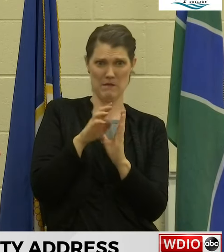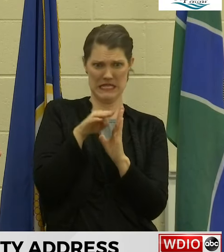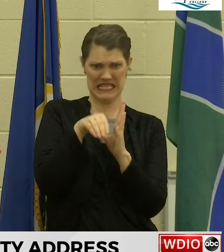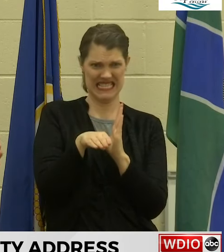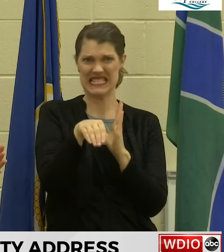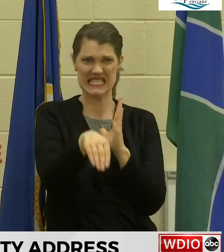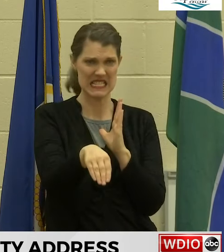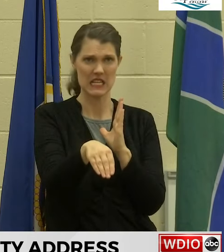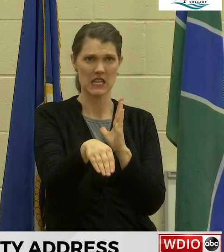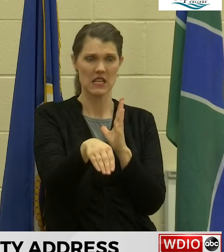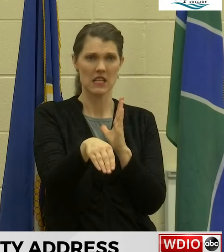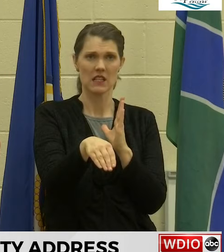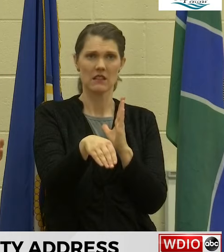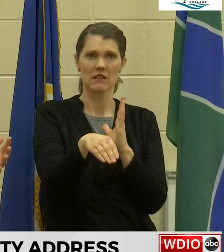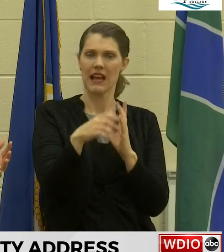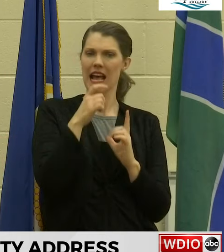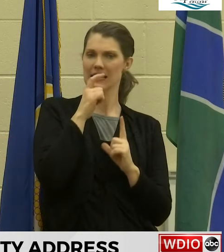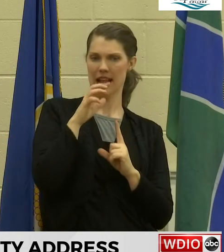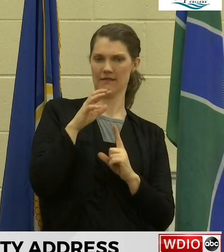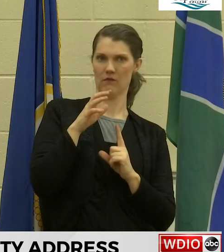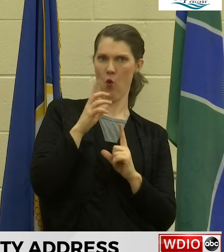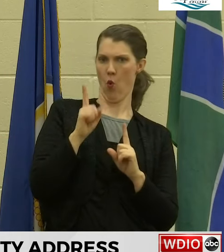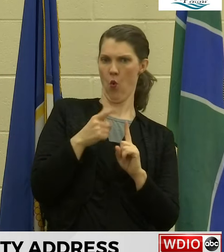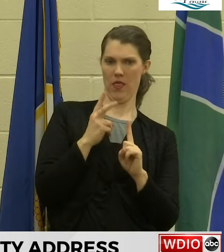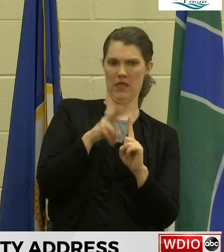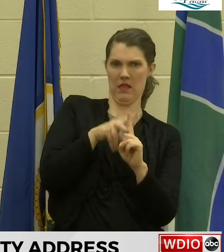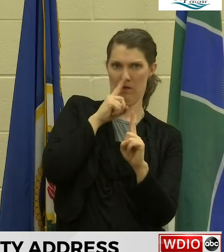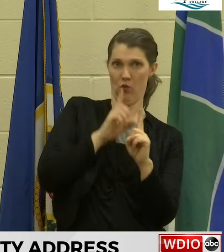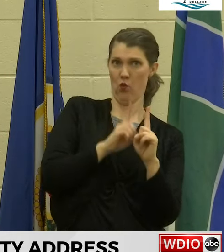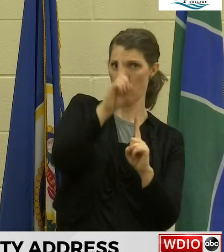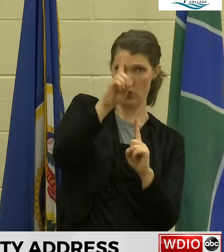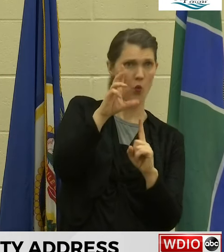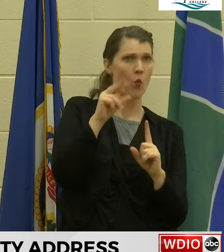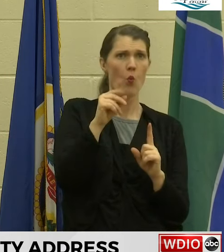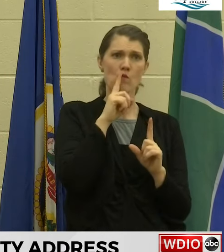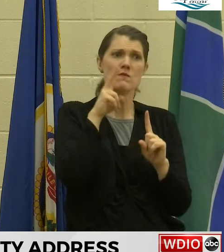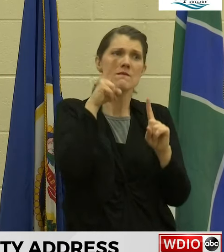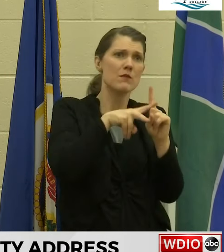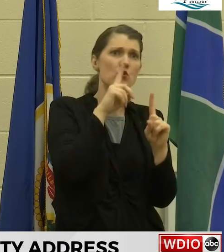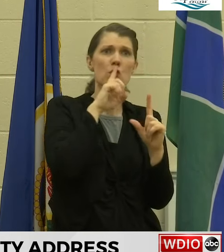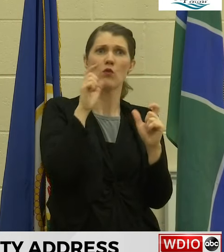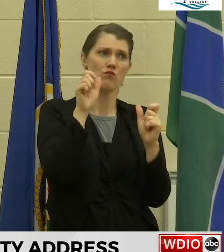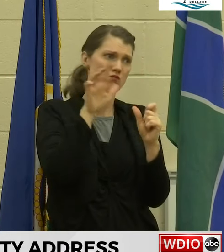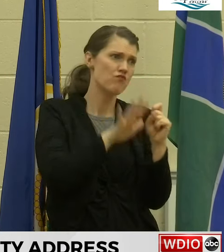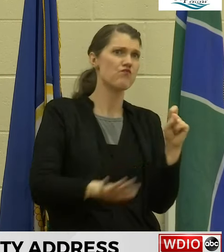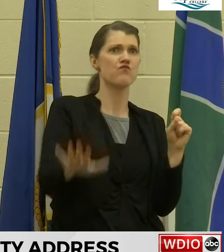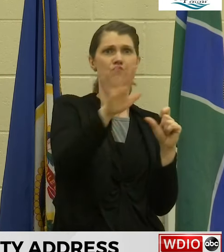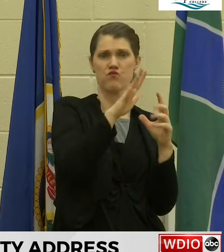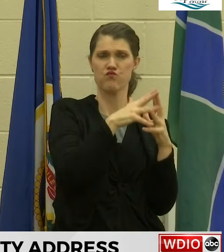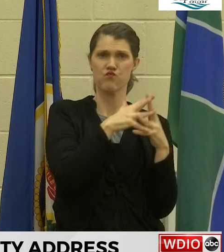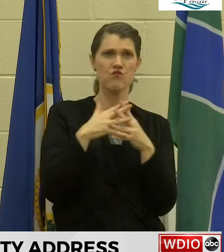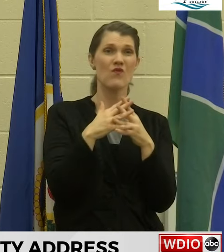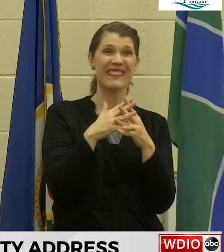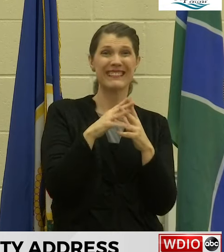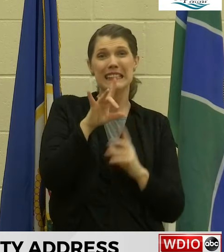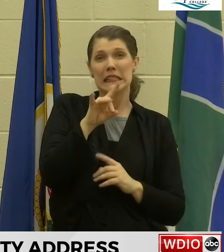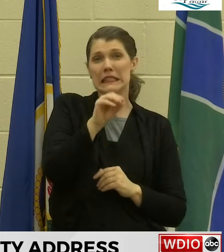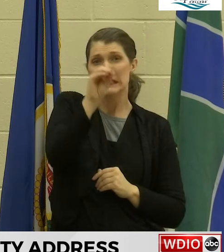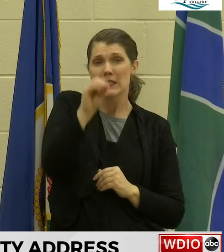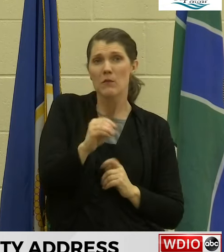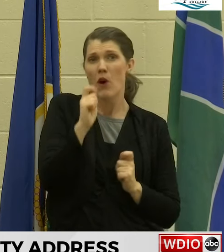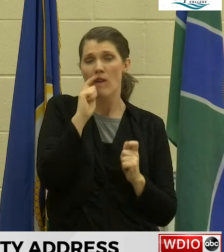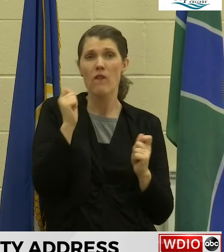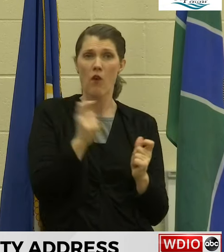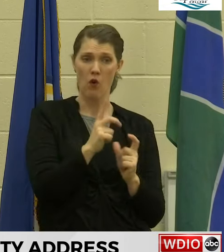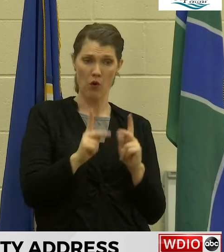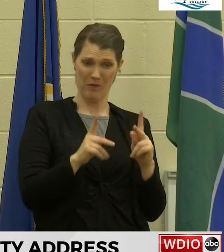not unique factors to Duluth. They challenge cities across the country. 80% of